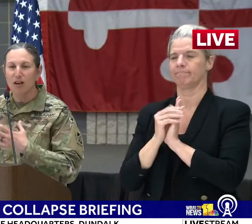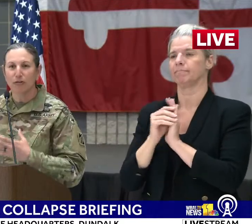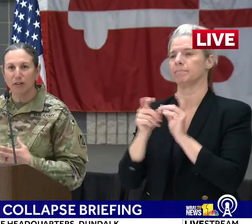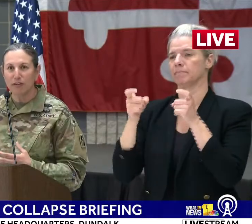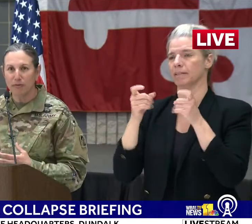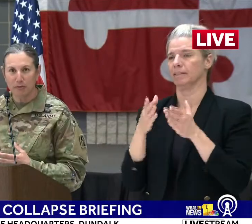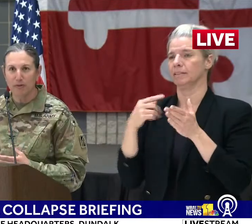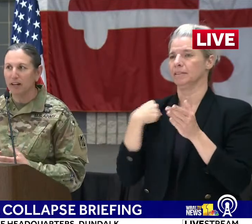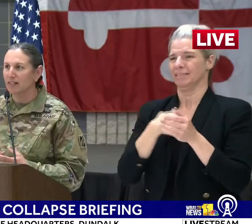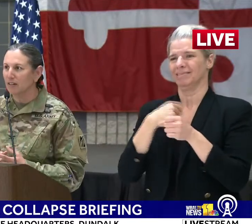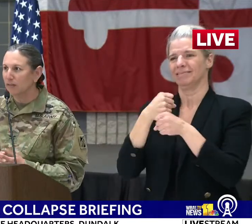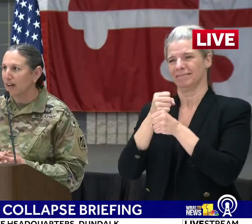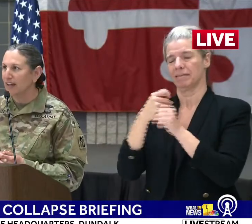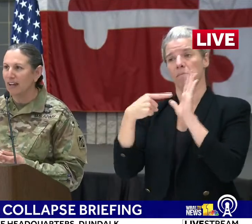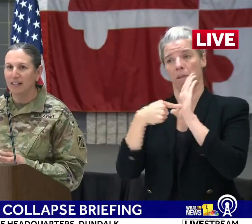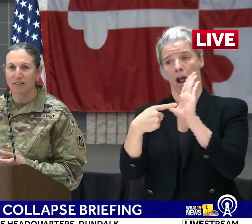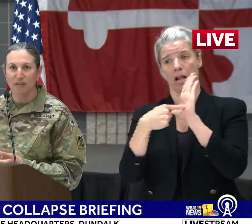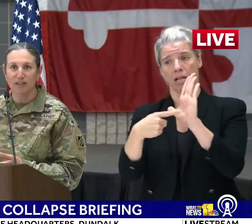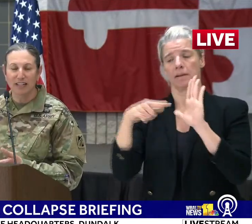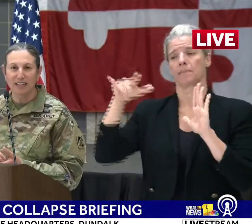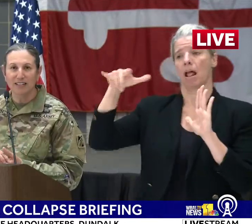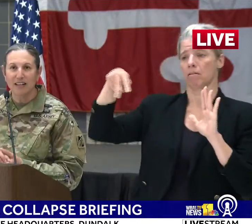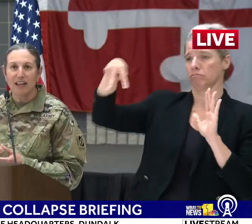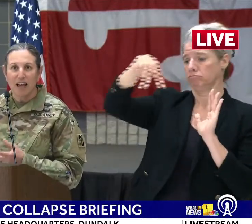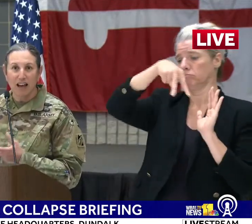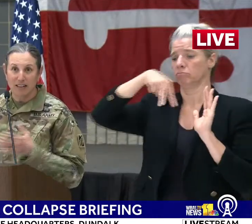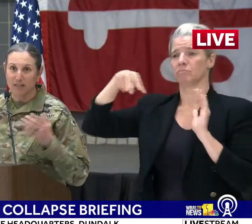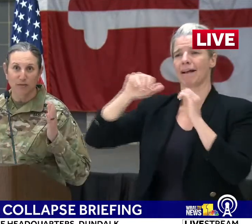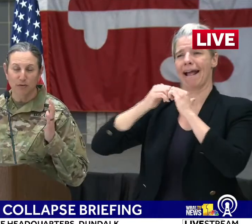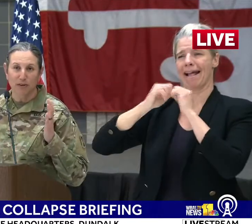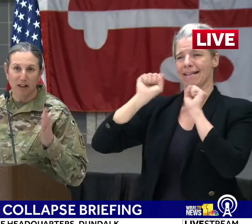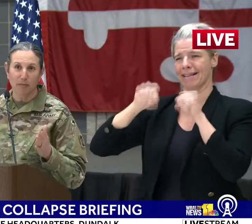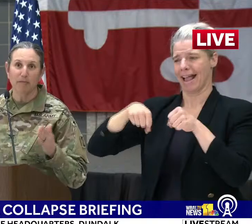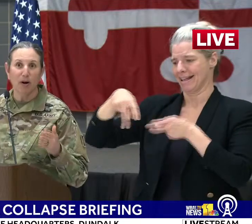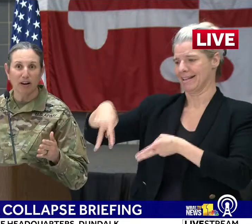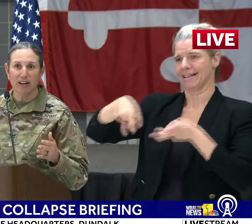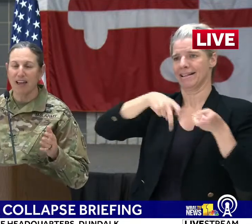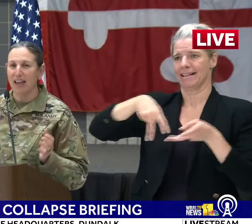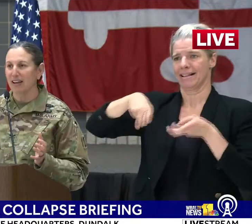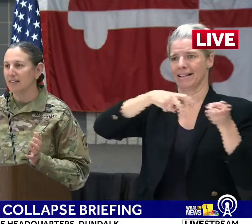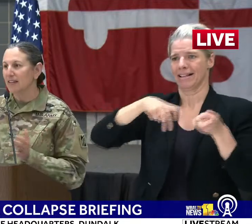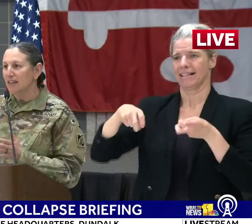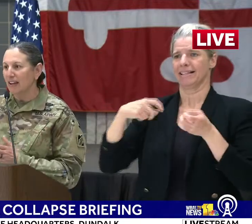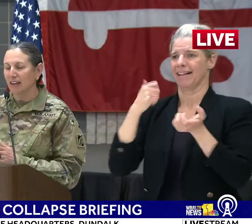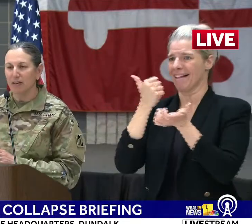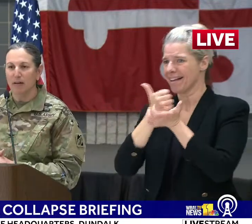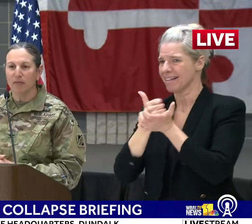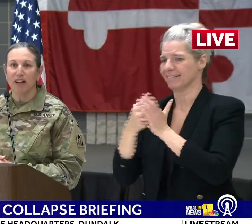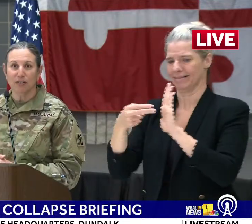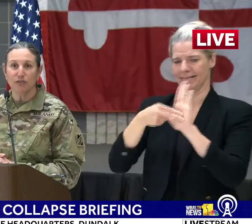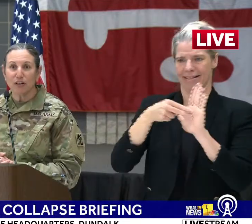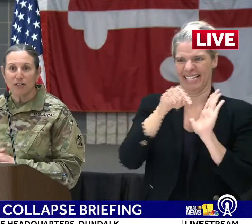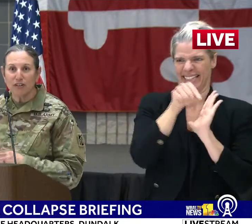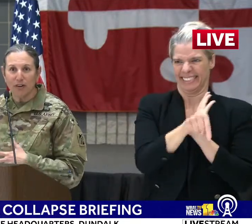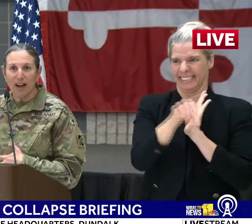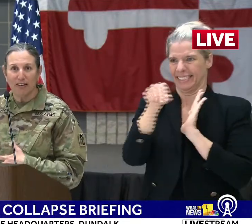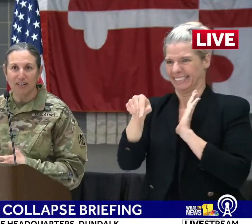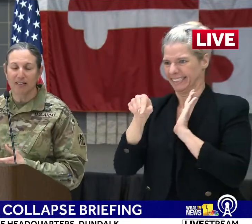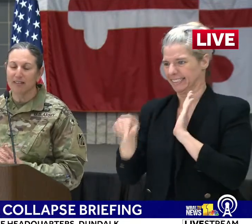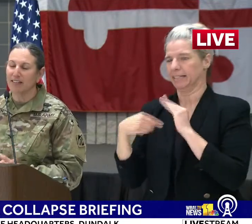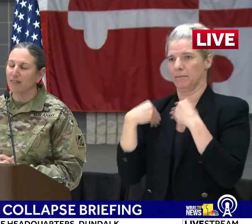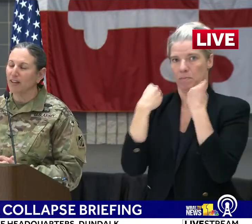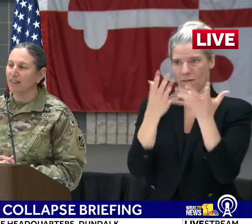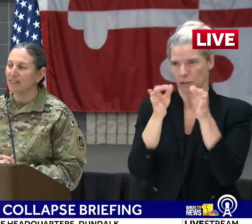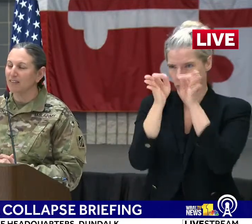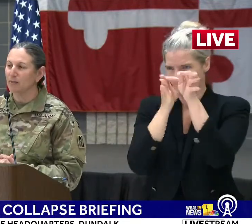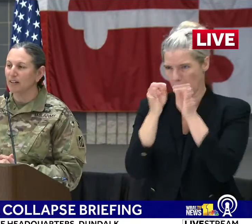to be able to run through and identify any of their needs to help mark and provide instructions